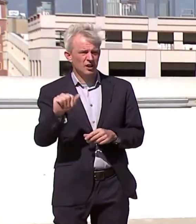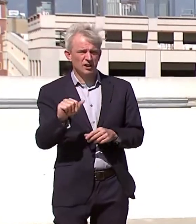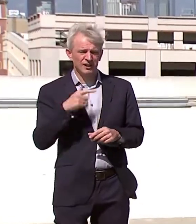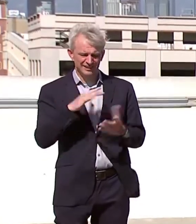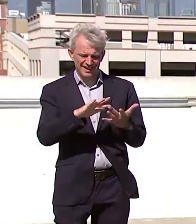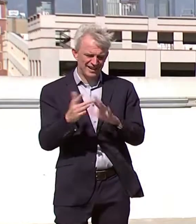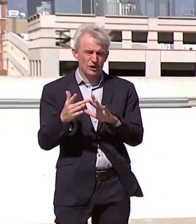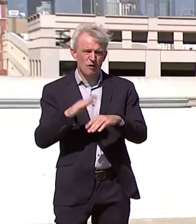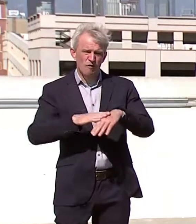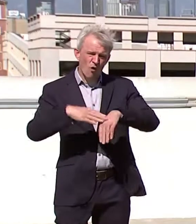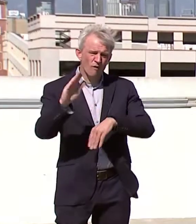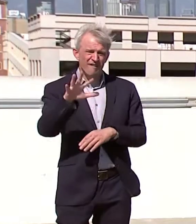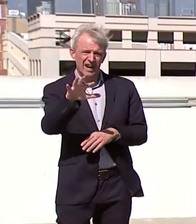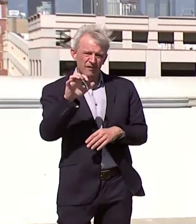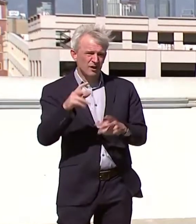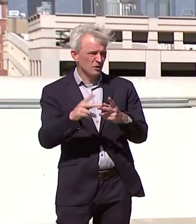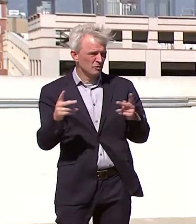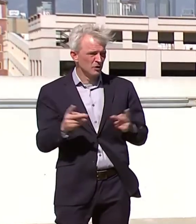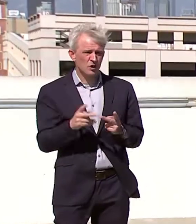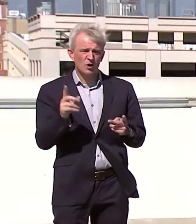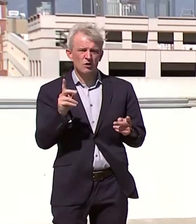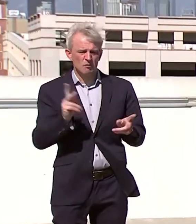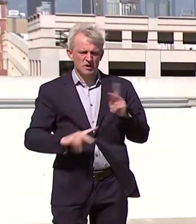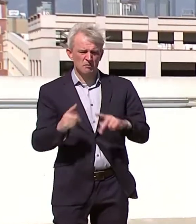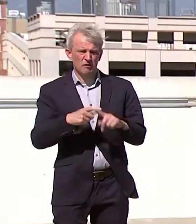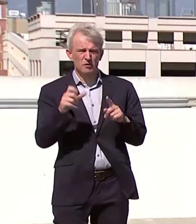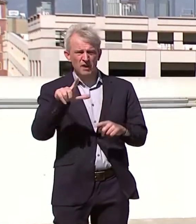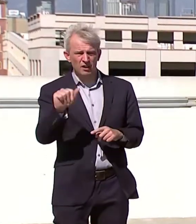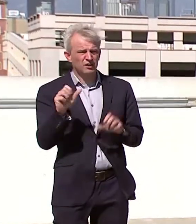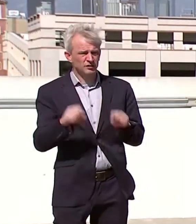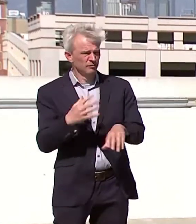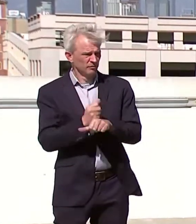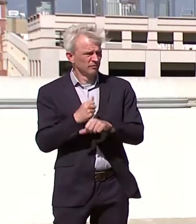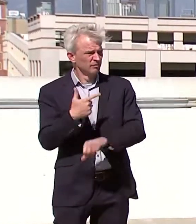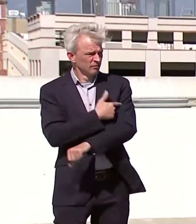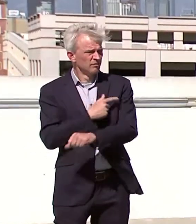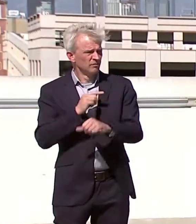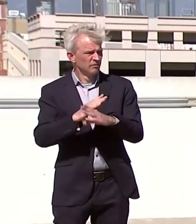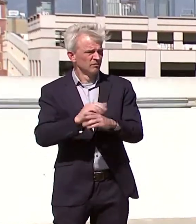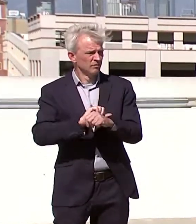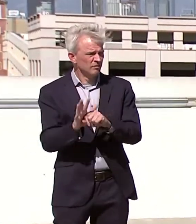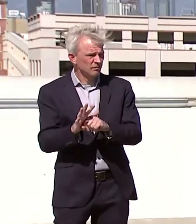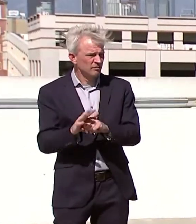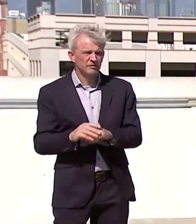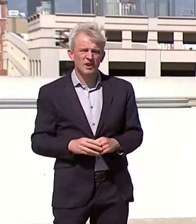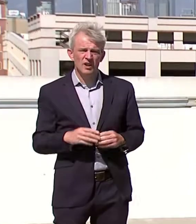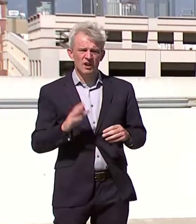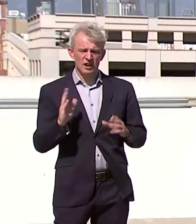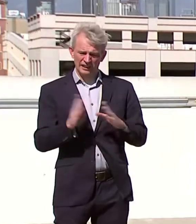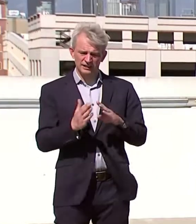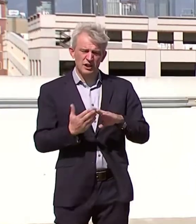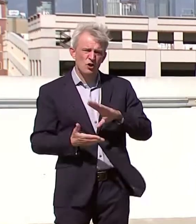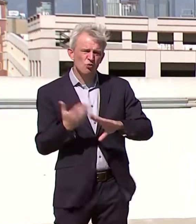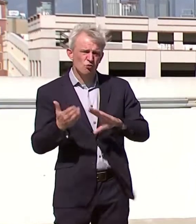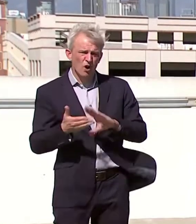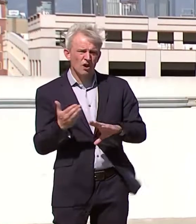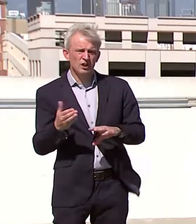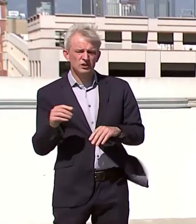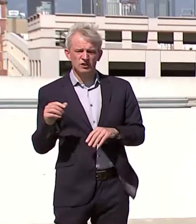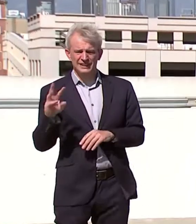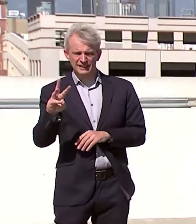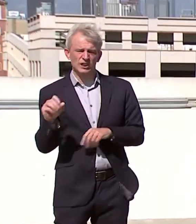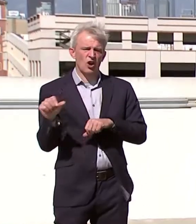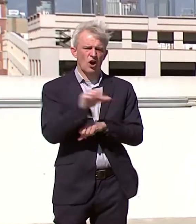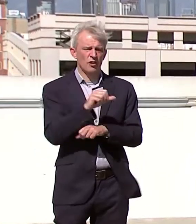sites where Angelenos can get vaccines. The ones that the city of Los Angeles runs include six other static